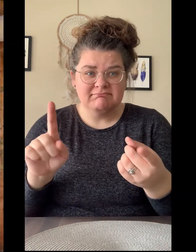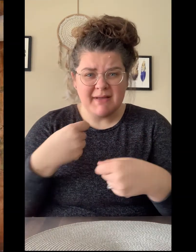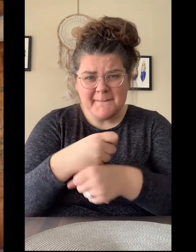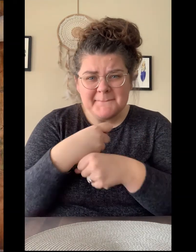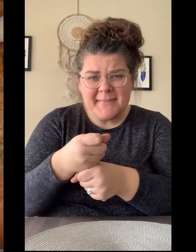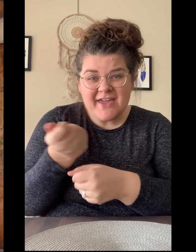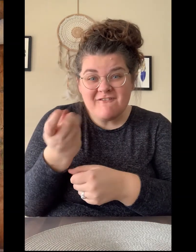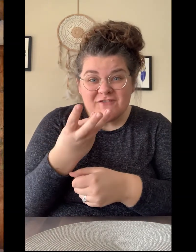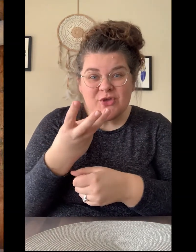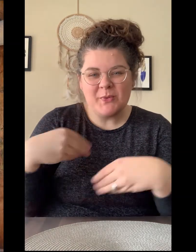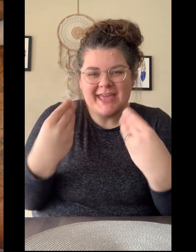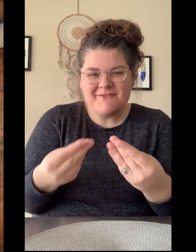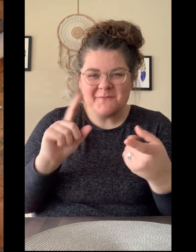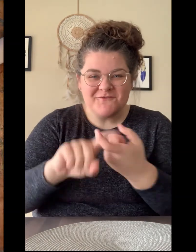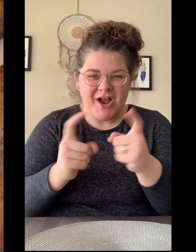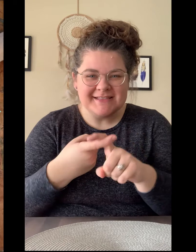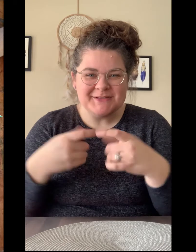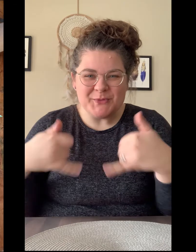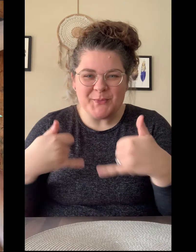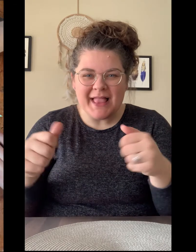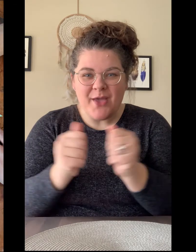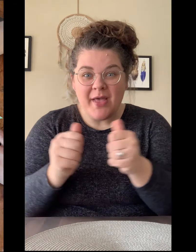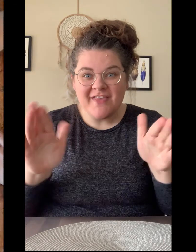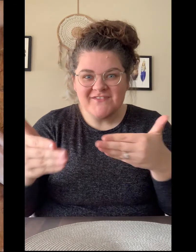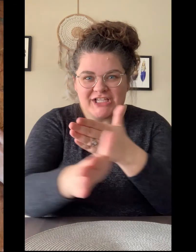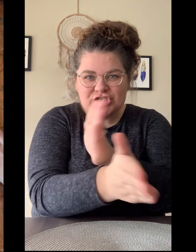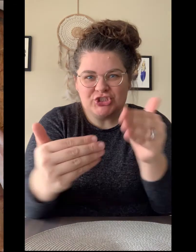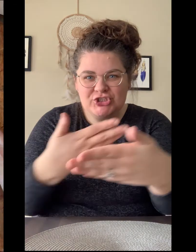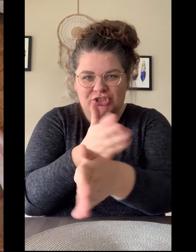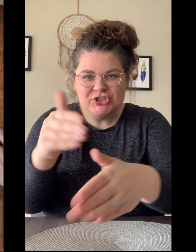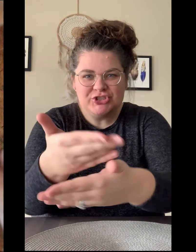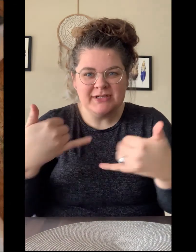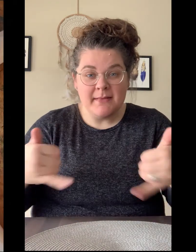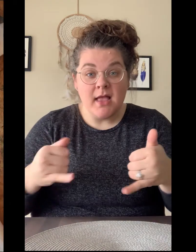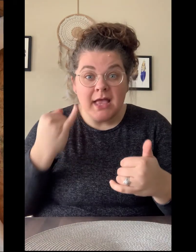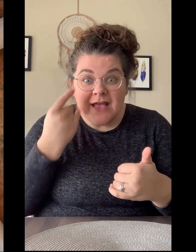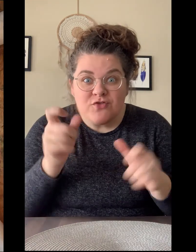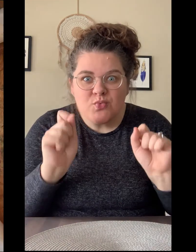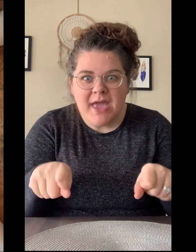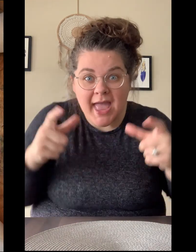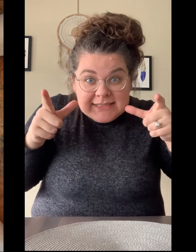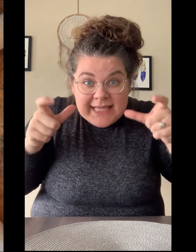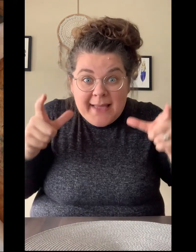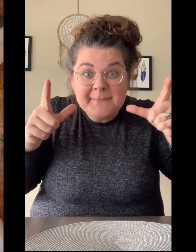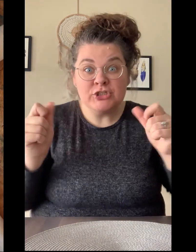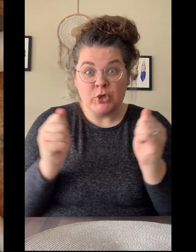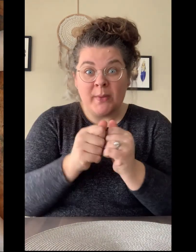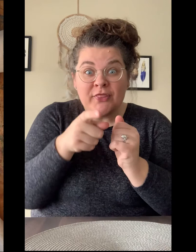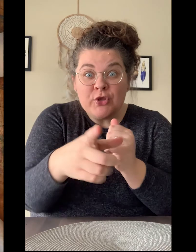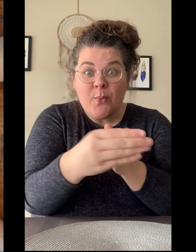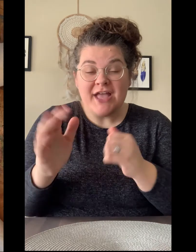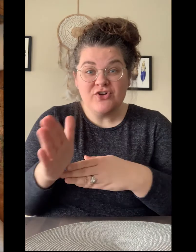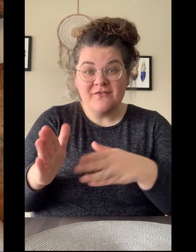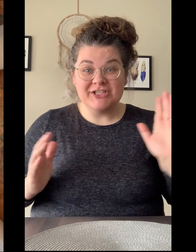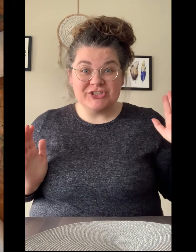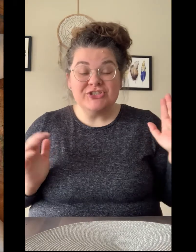them. Give them some friends to play with. Again, if you're able to, take a picture of you and your fish, put it on